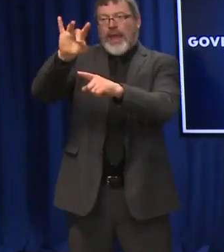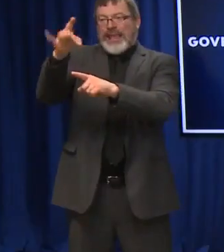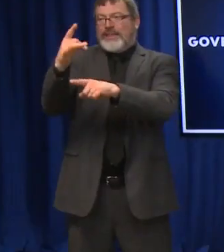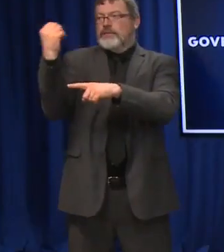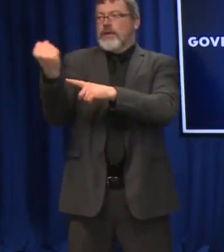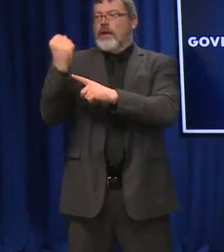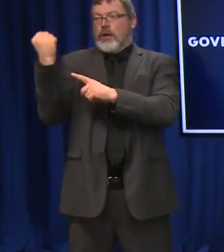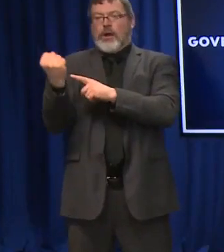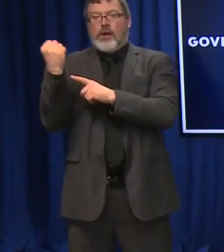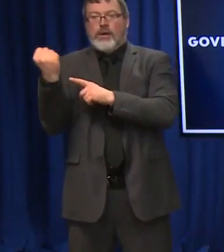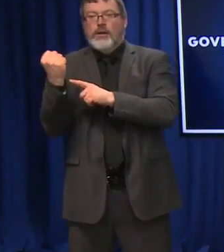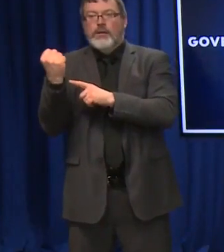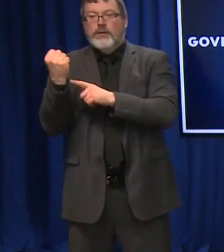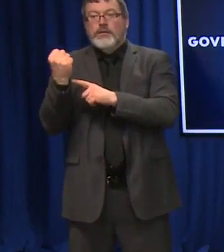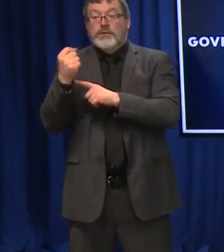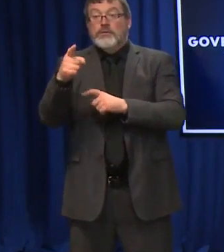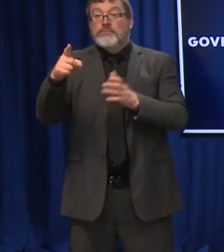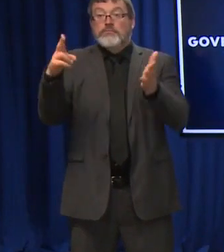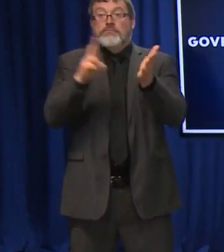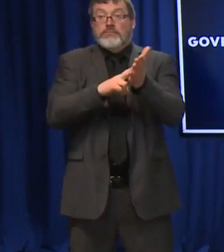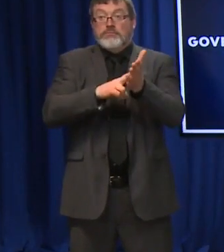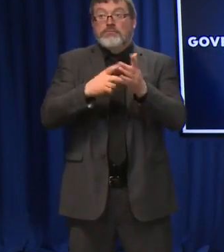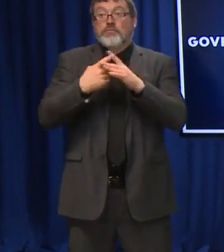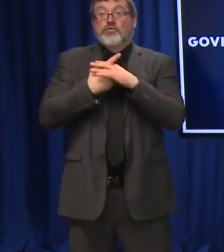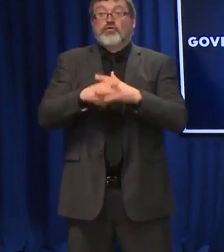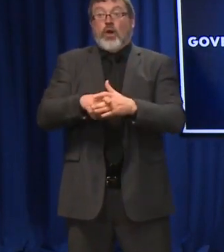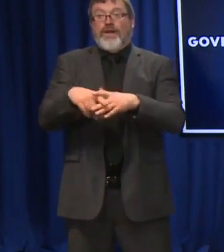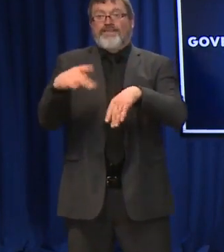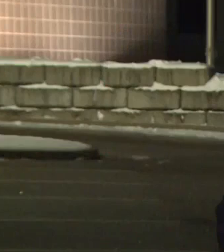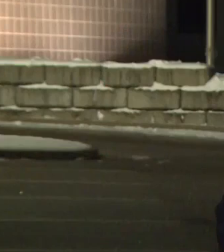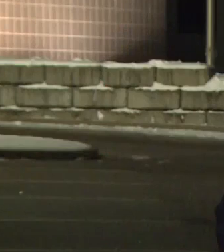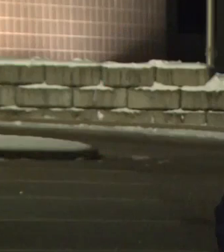for this next round of boosters is going to open on January 3rd.